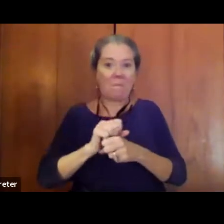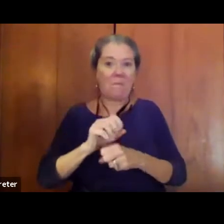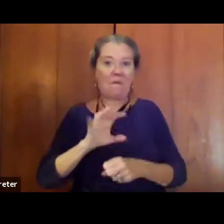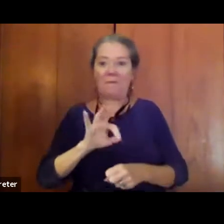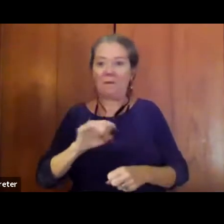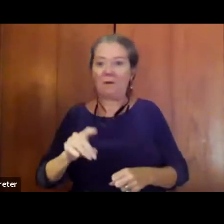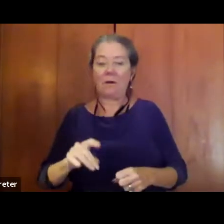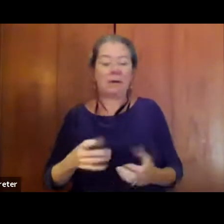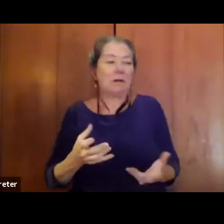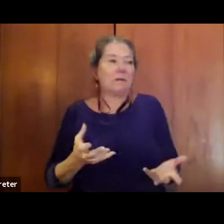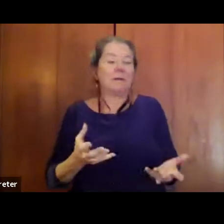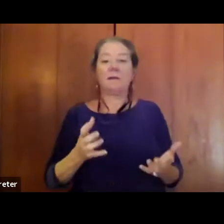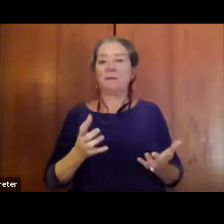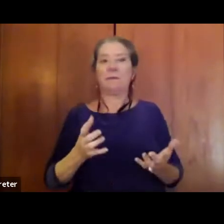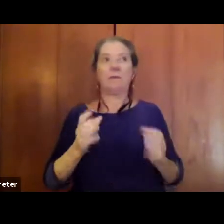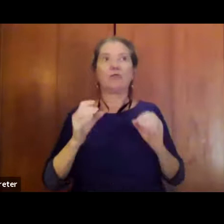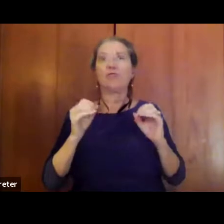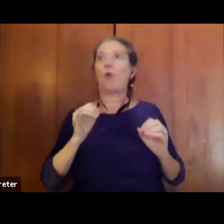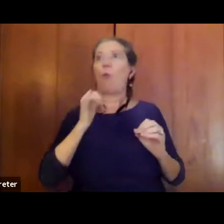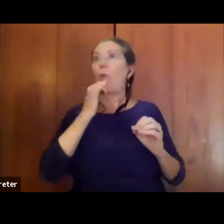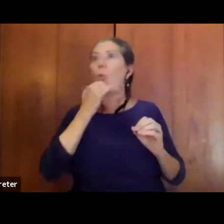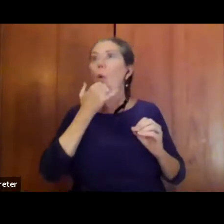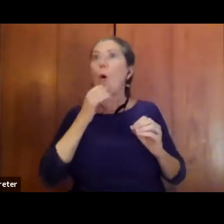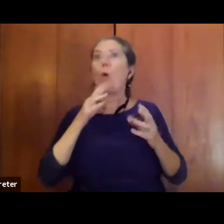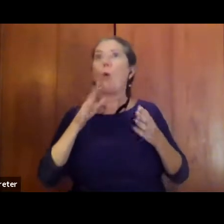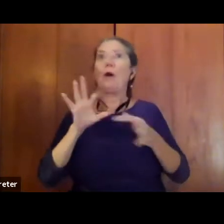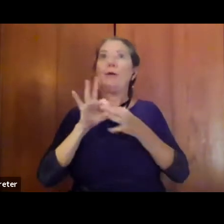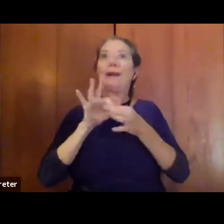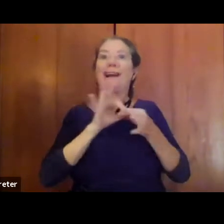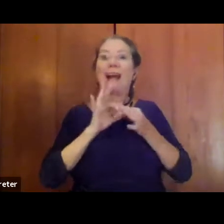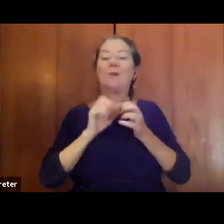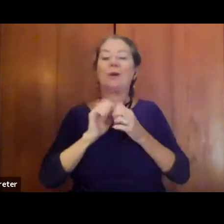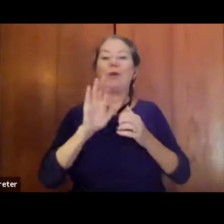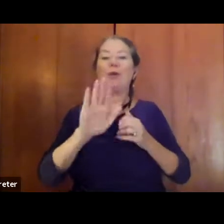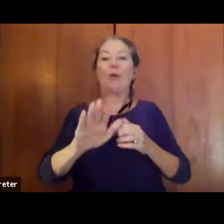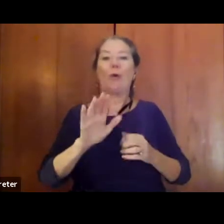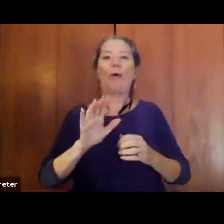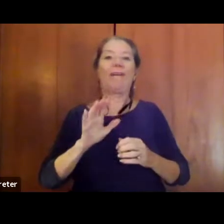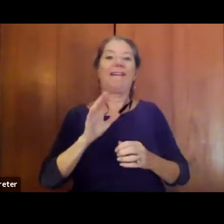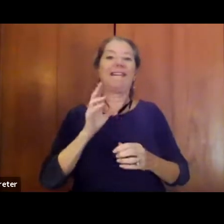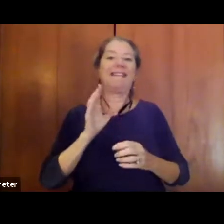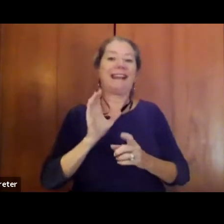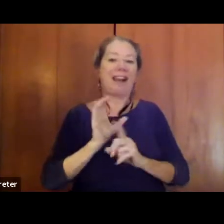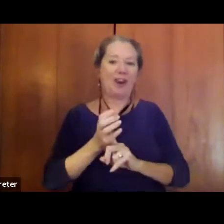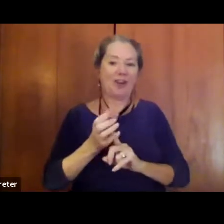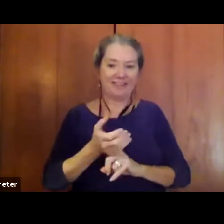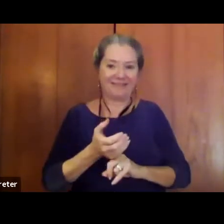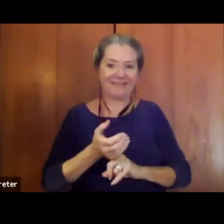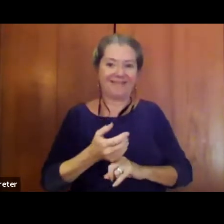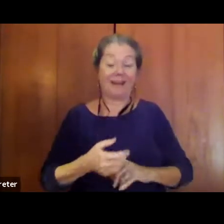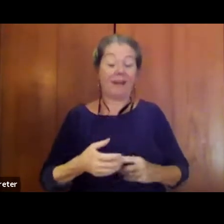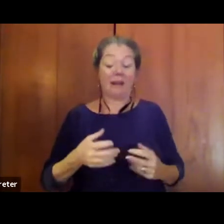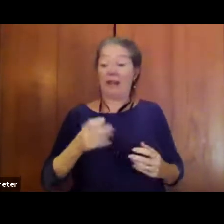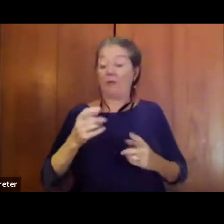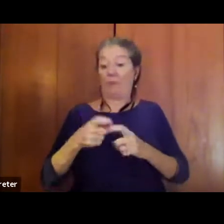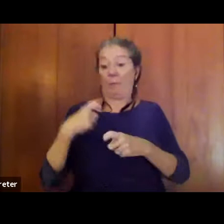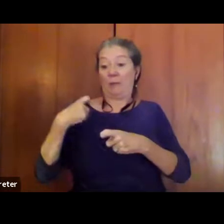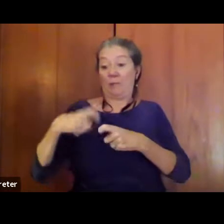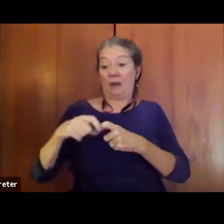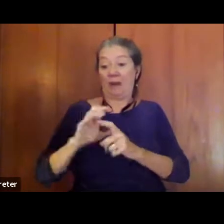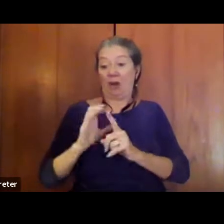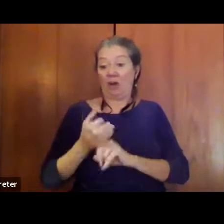your heritage. And if you come from outside of Hispanic heritage, there are many ways for you to enjoy and celebrate that culture as